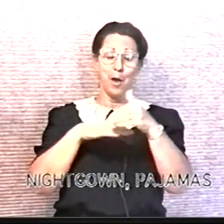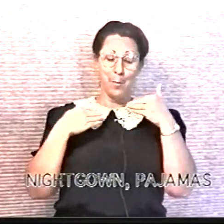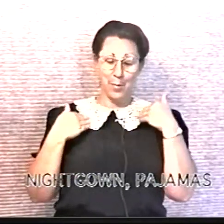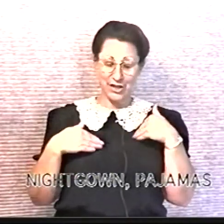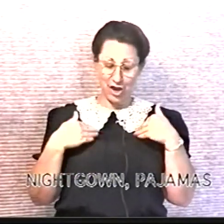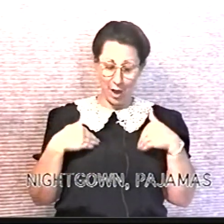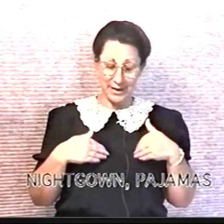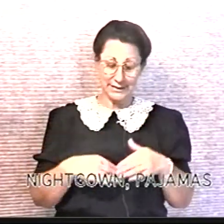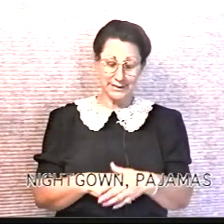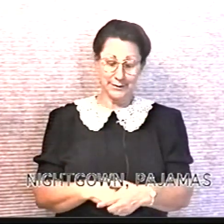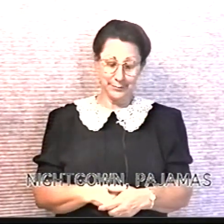pajamas.